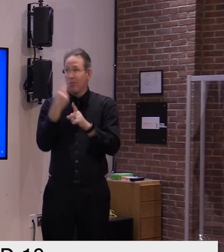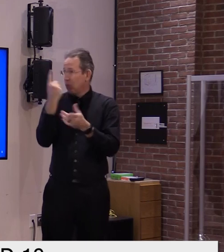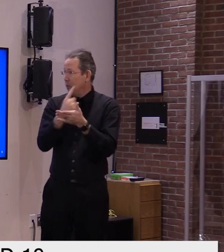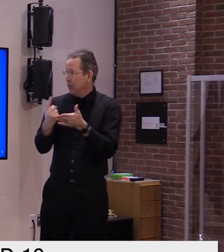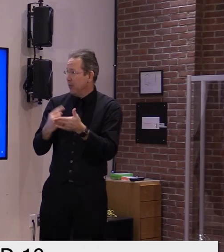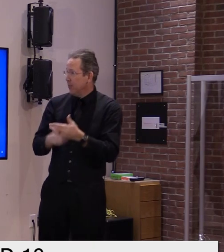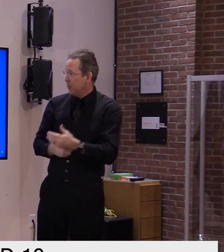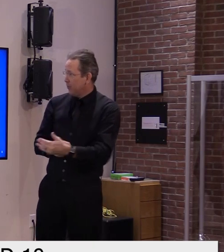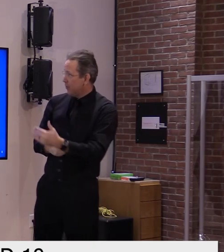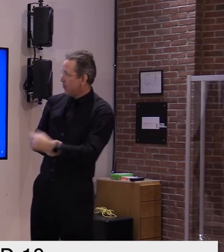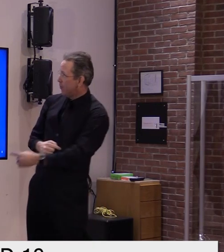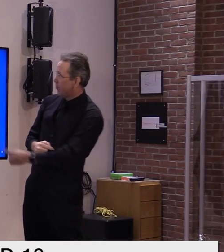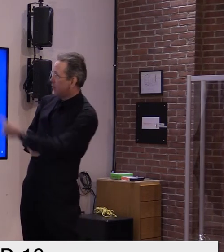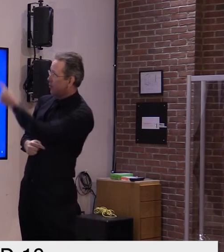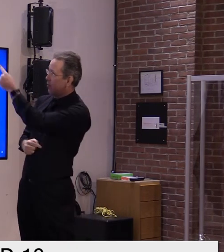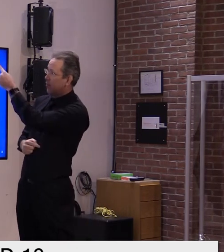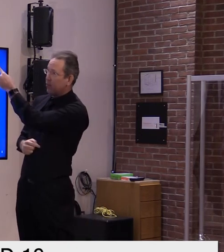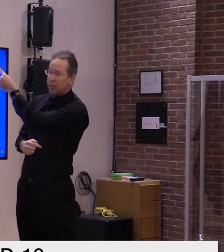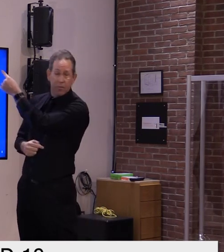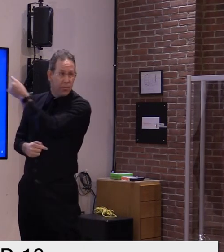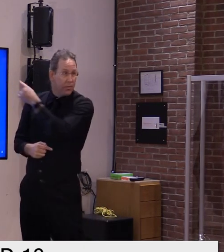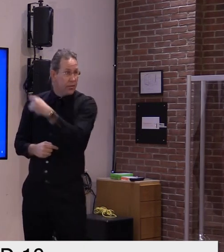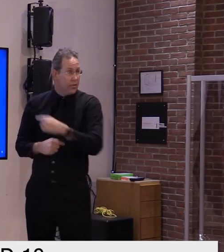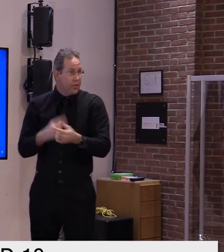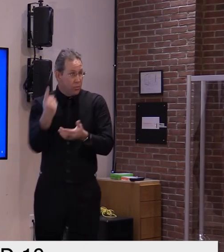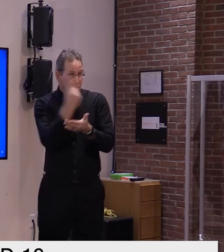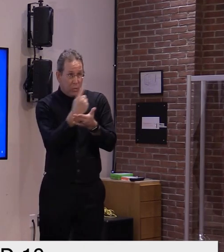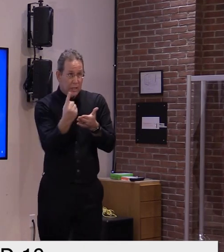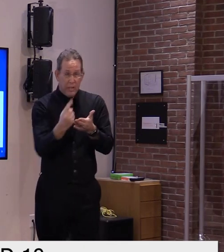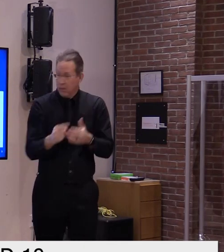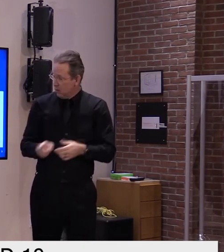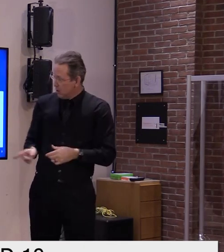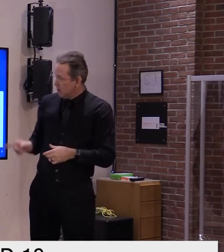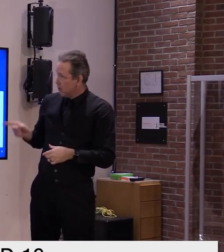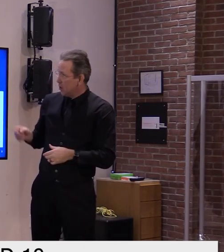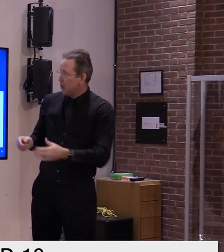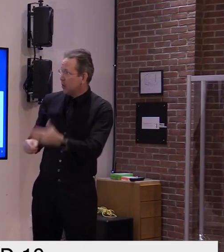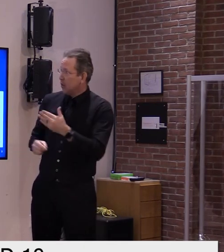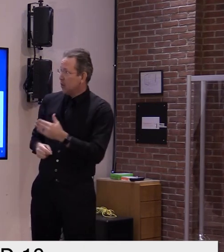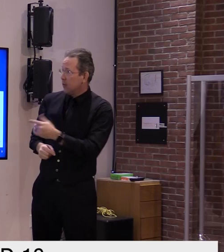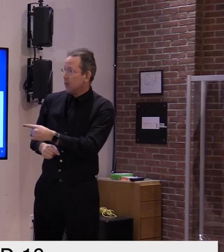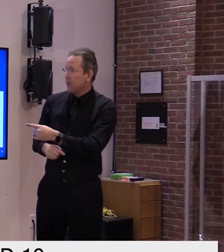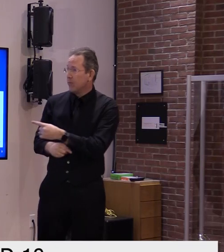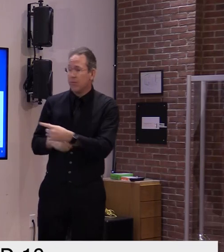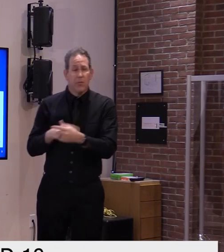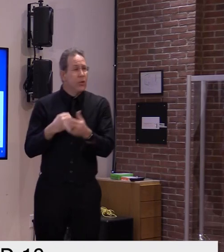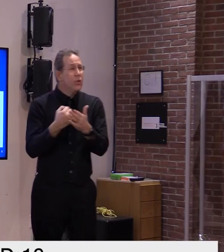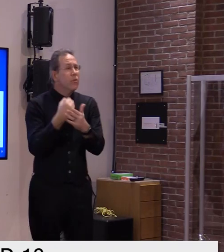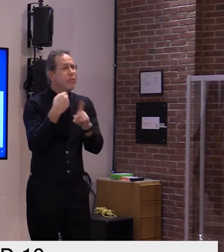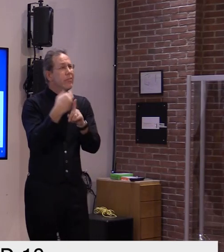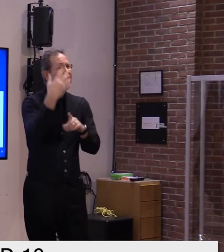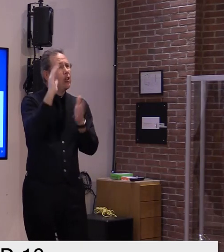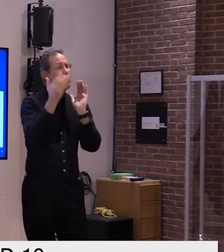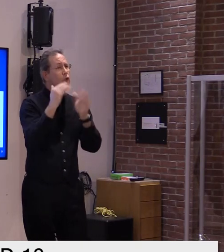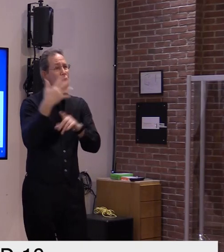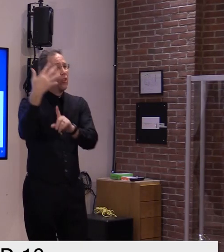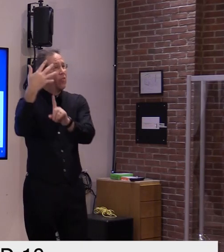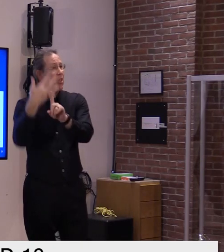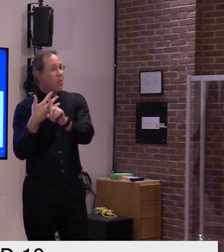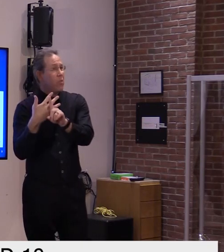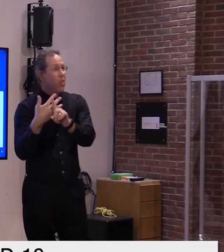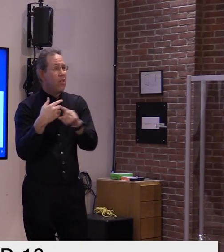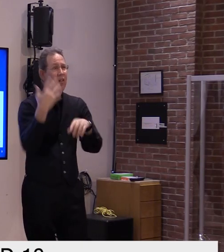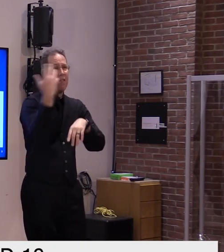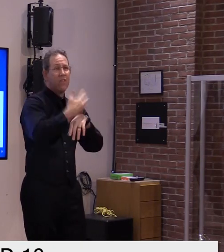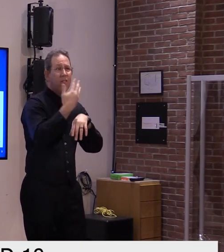number throughout the pandemic. To help put the recent case growth into perspective and also put the